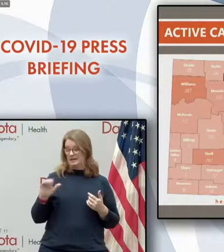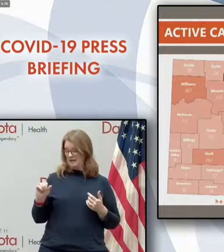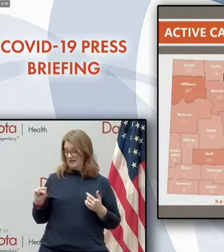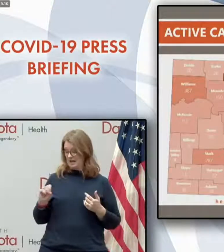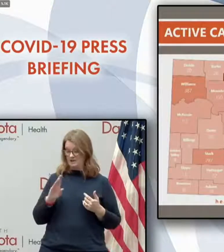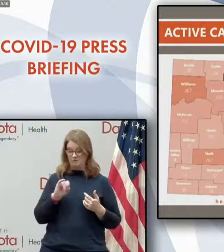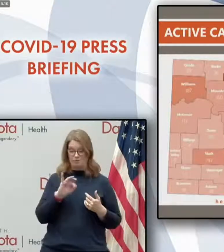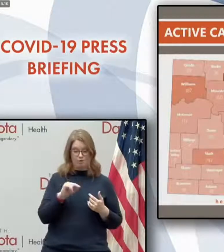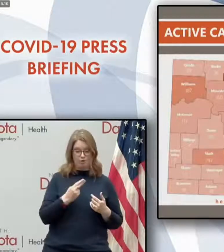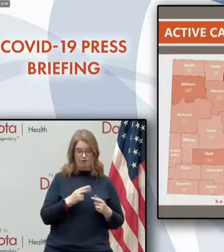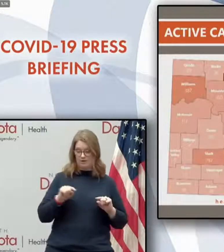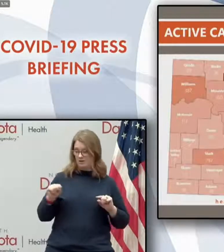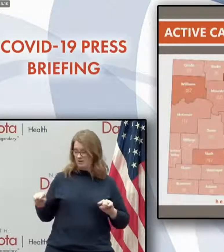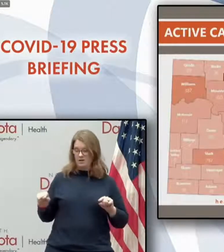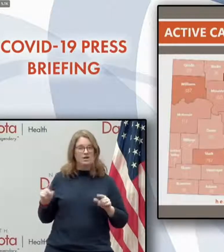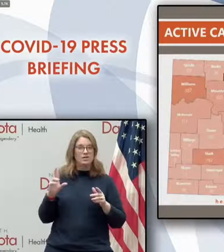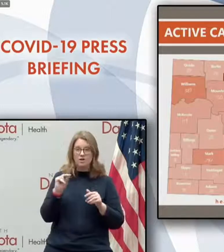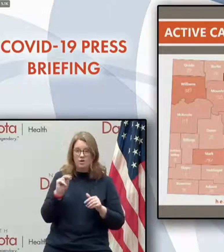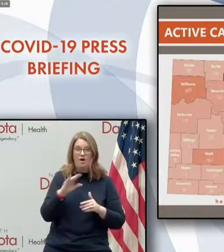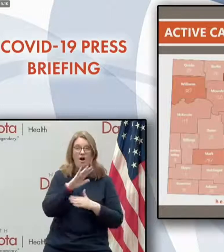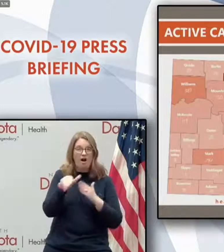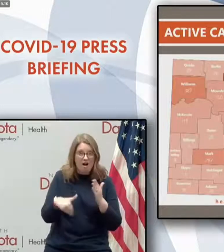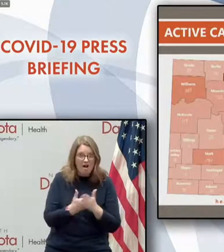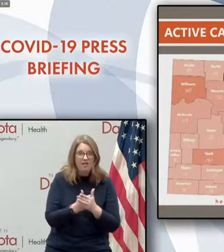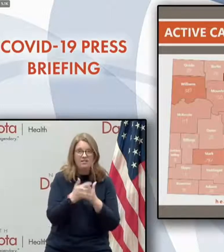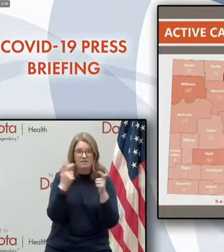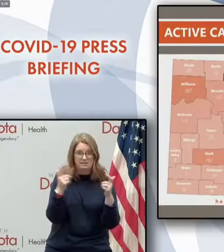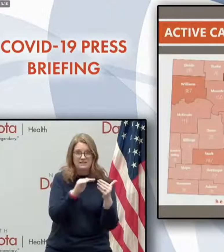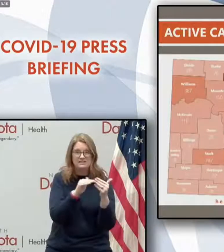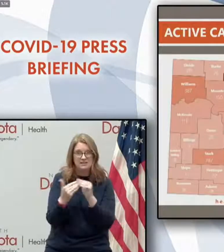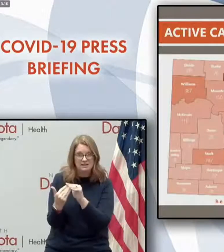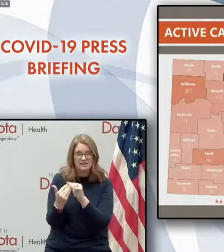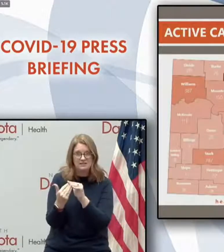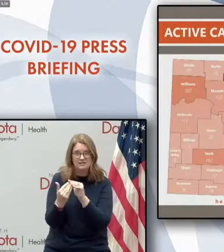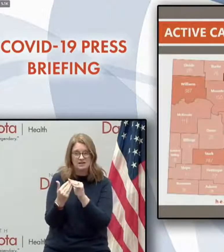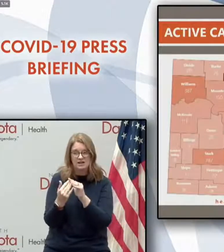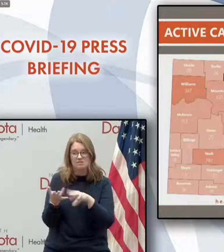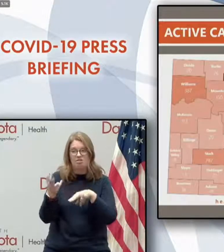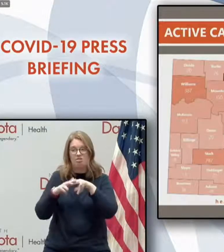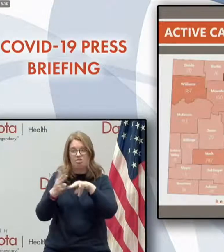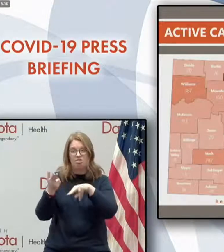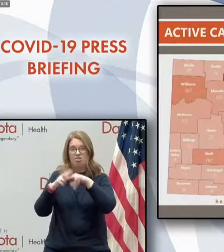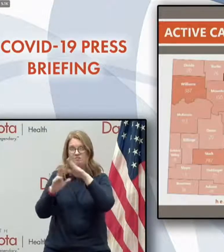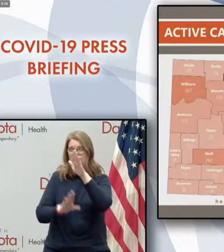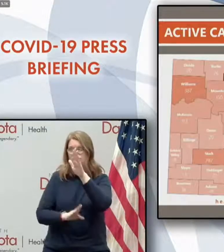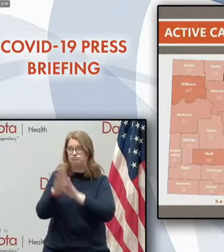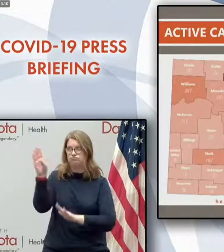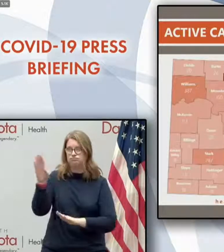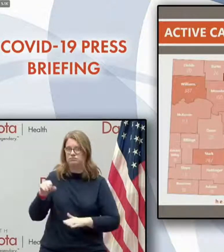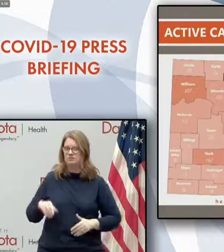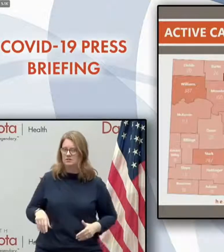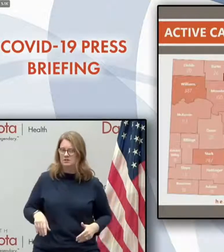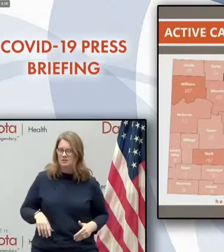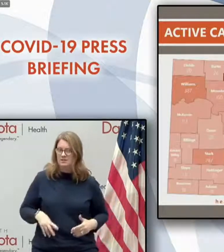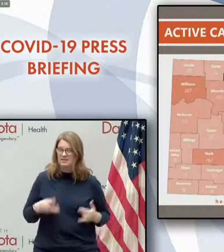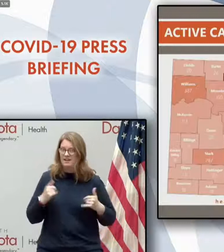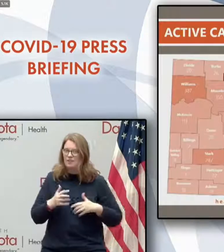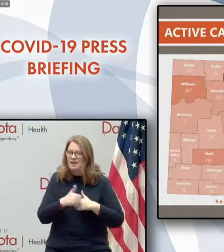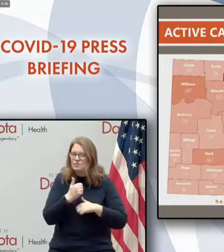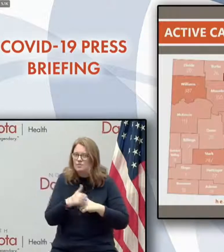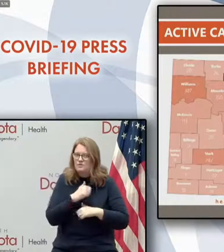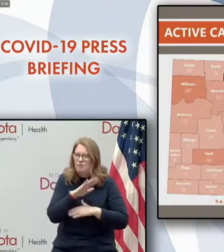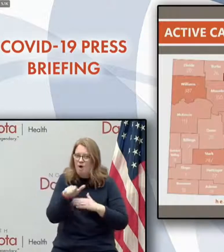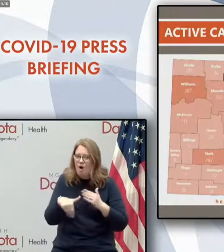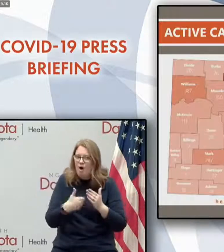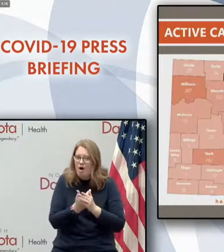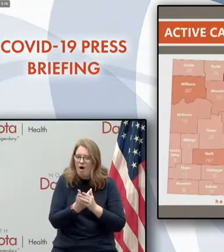Burley. We have all of our major metros with record cases and increasing cases. And of course, this creates risk for all of the outlying